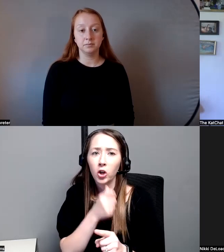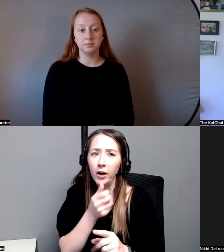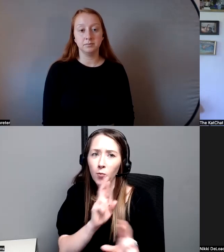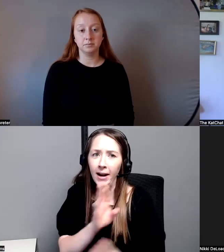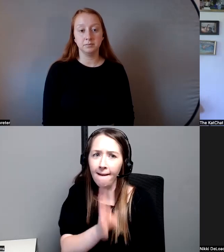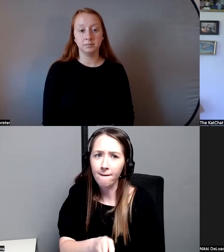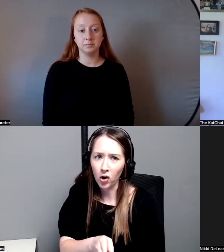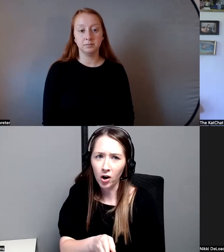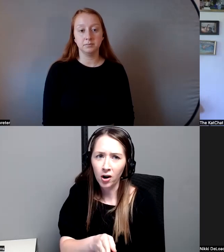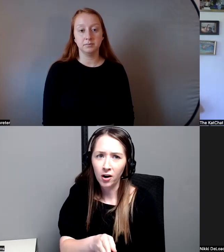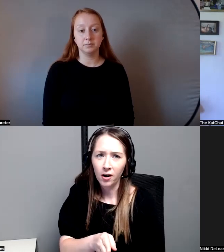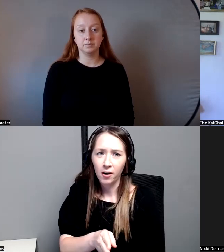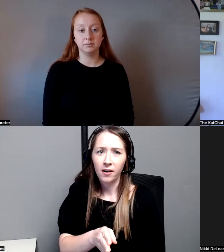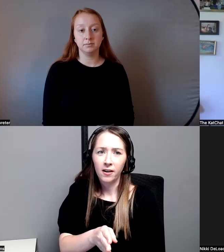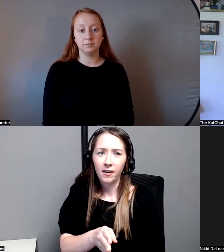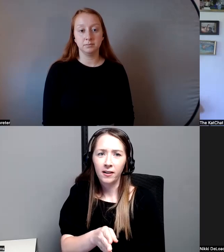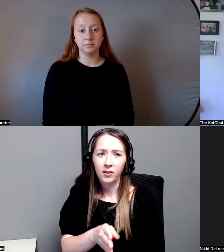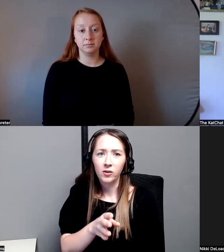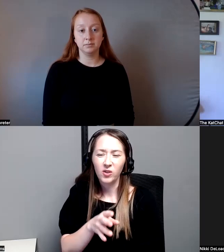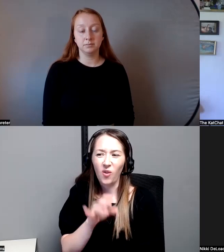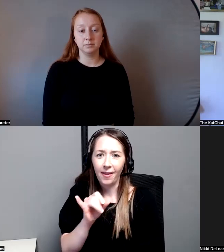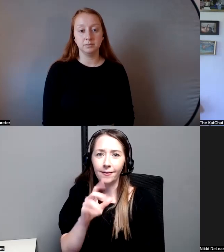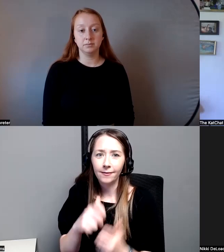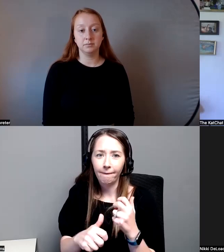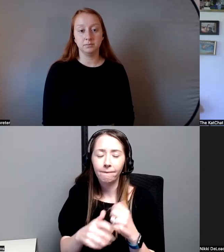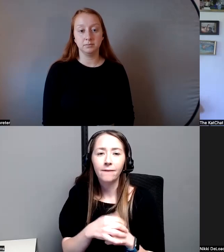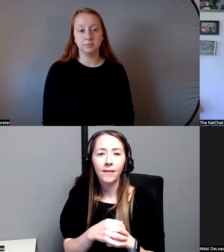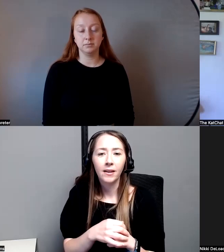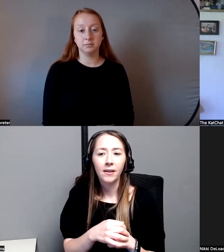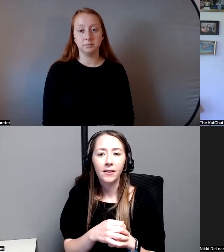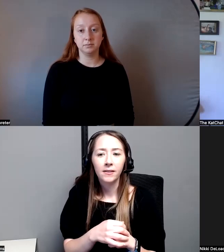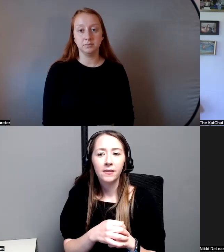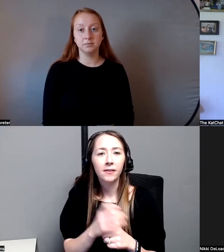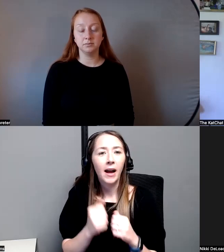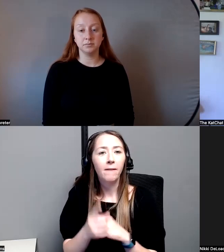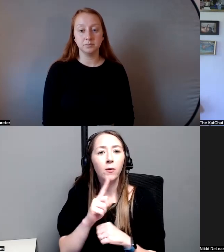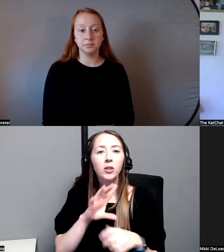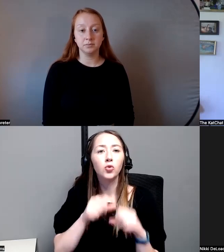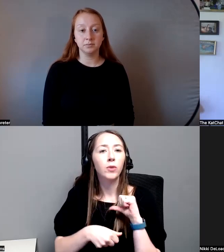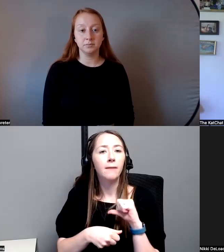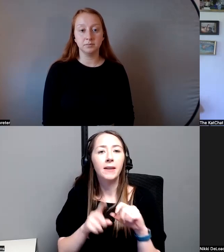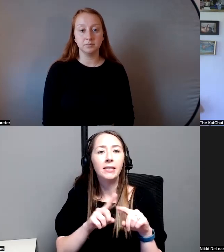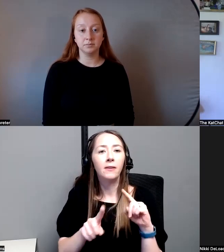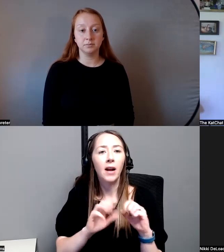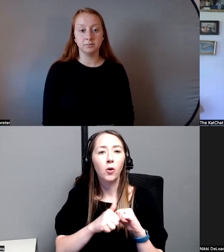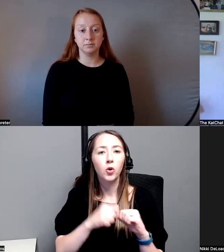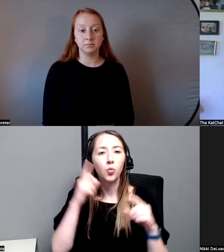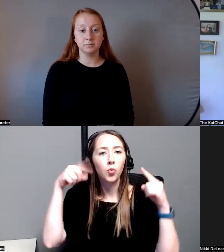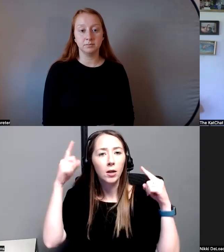that. So that's the other thing. It's everybody's grief is different, and you have to